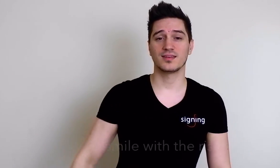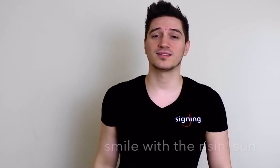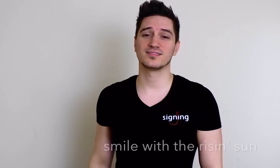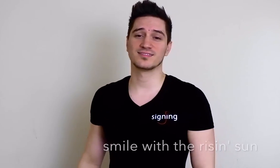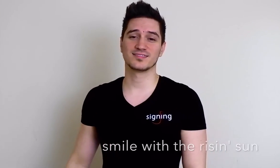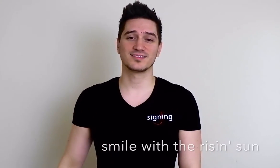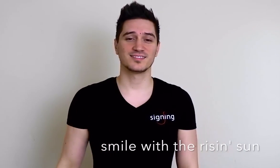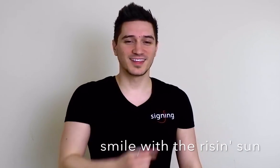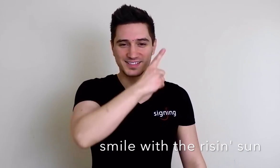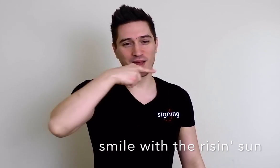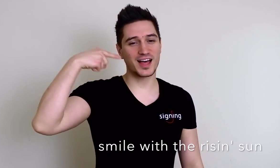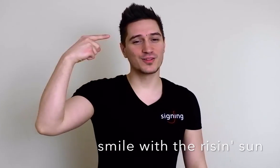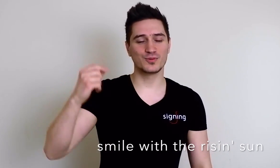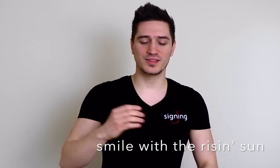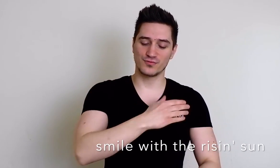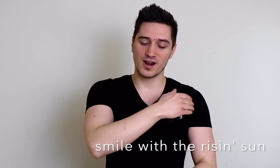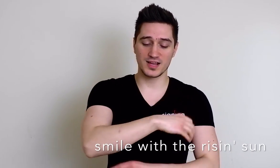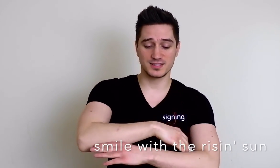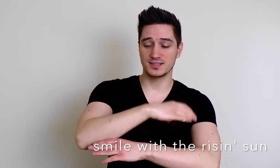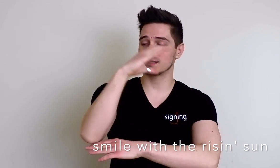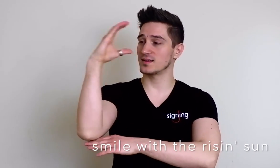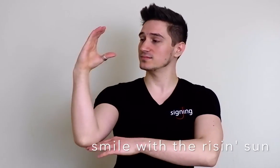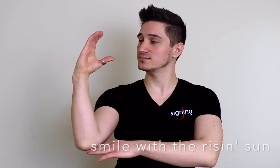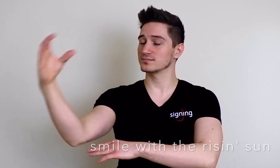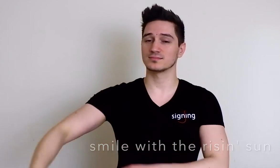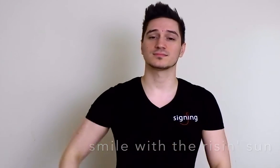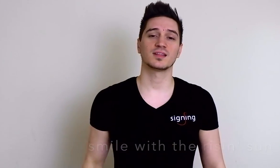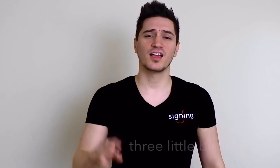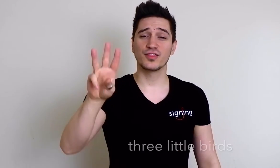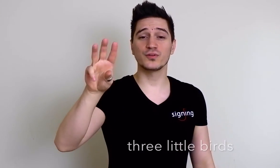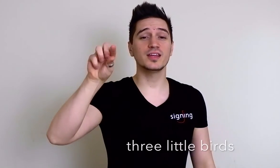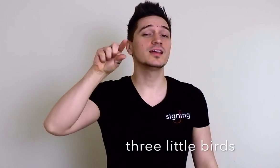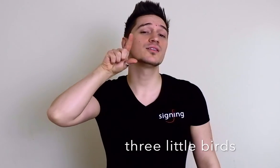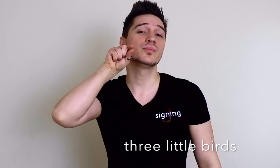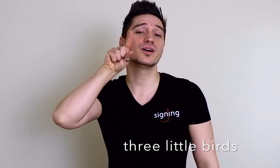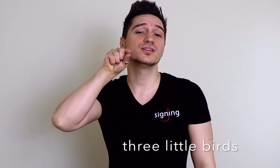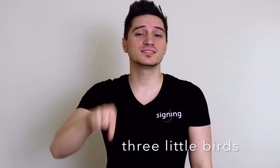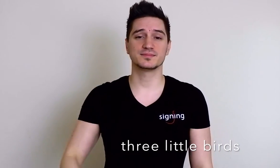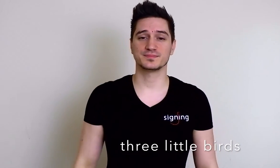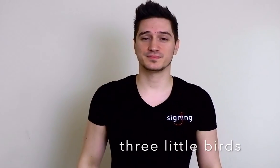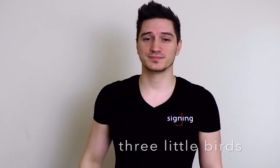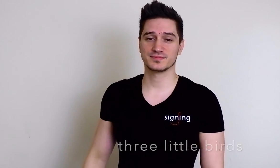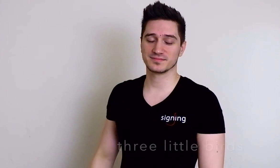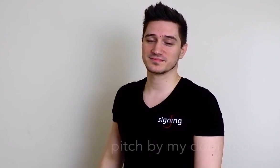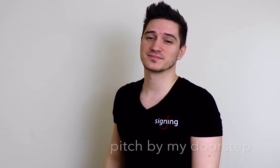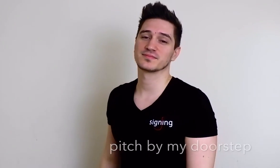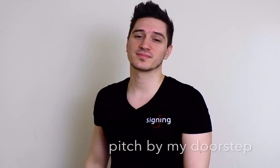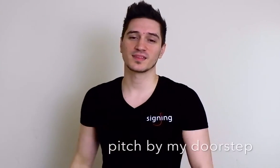morning, smile with the rising sun Three little birds,